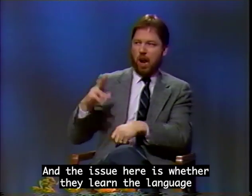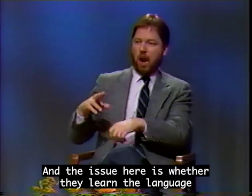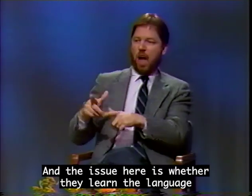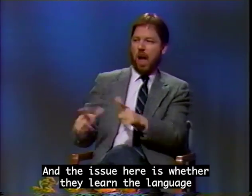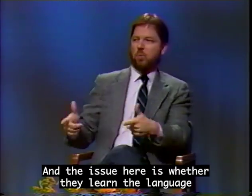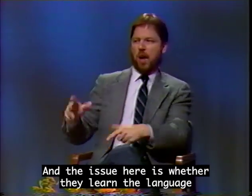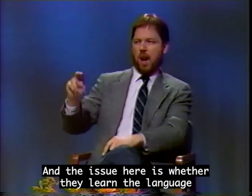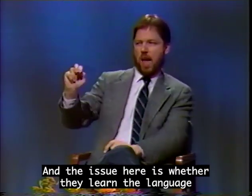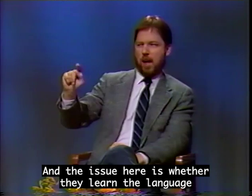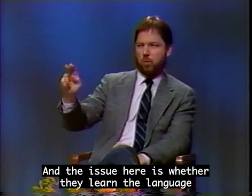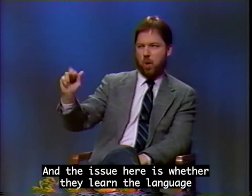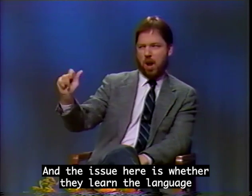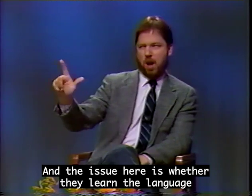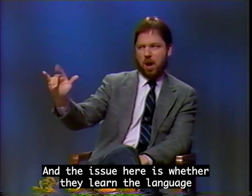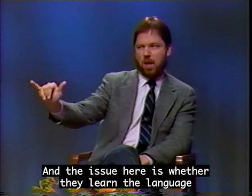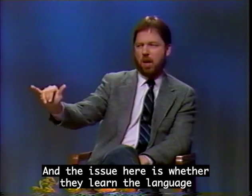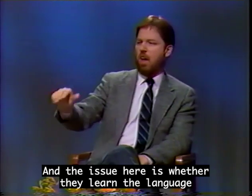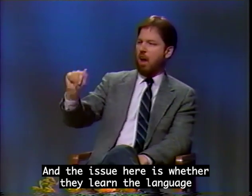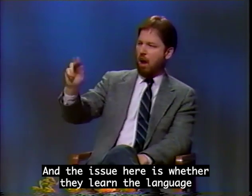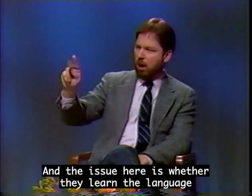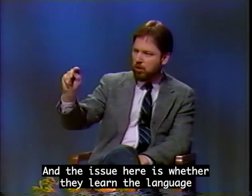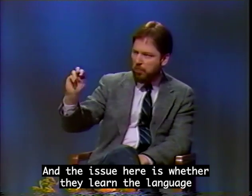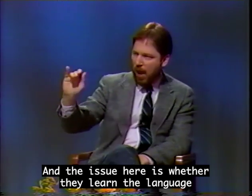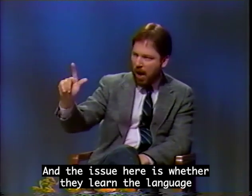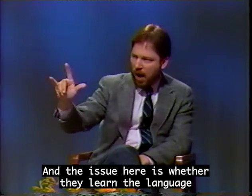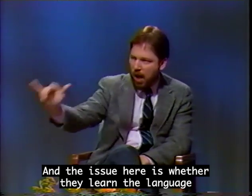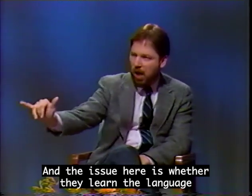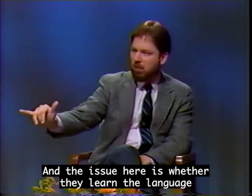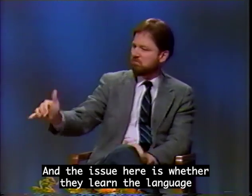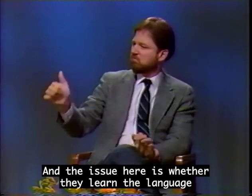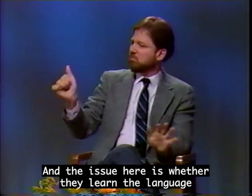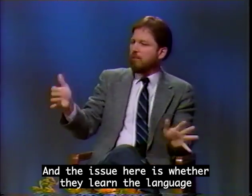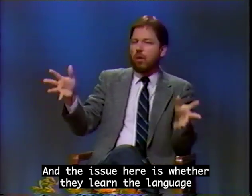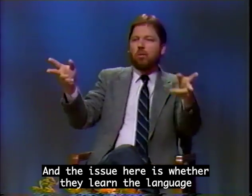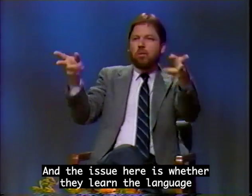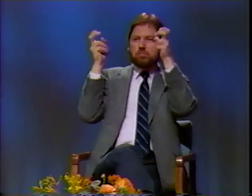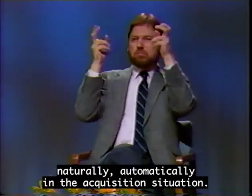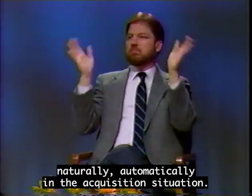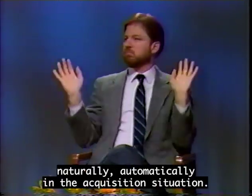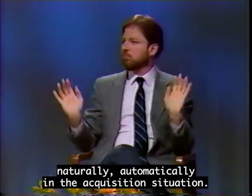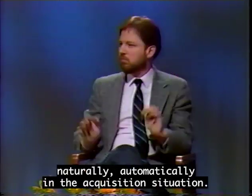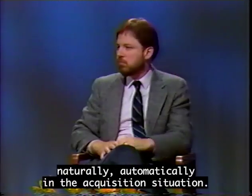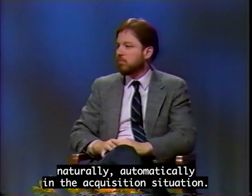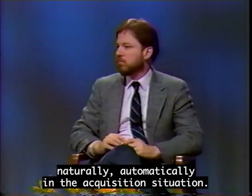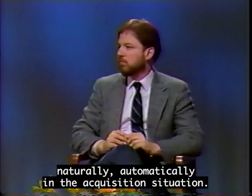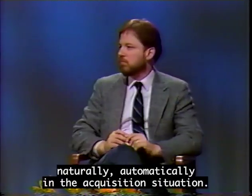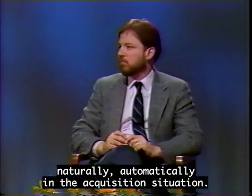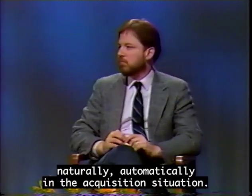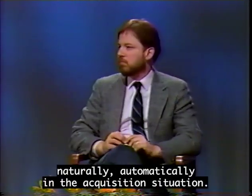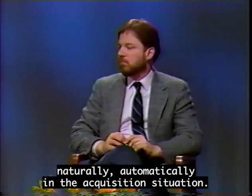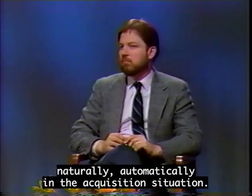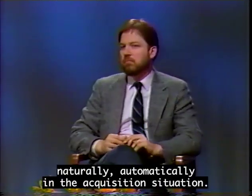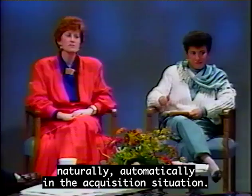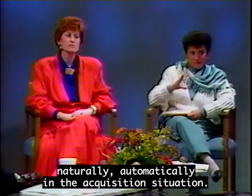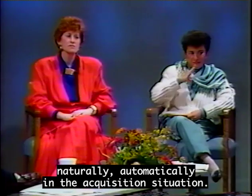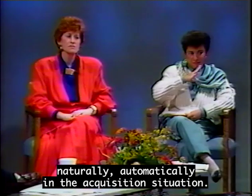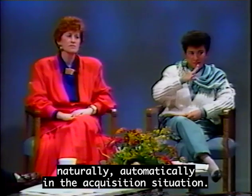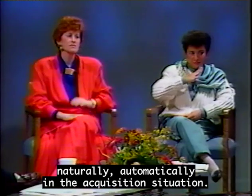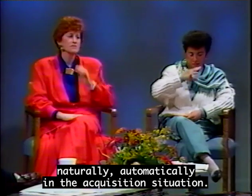And the issue here is whether they learn the language naturally, automatically, in